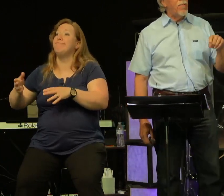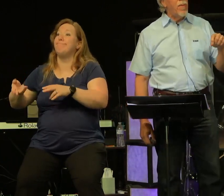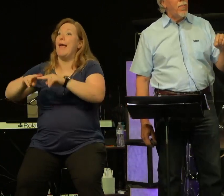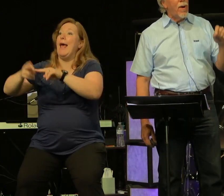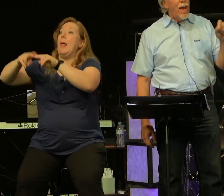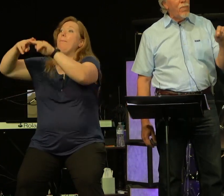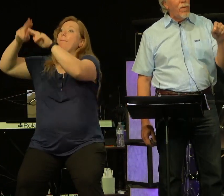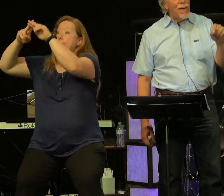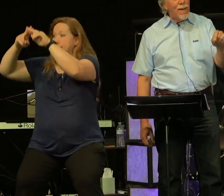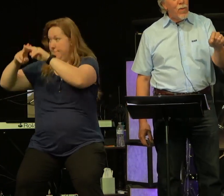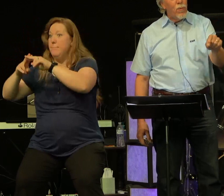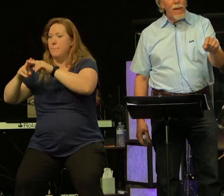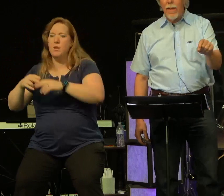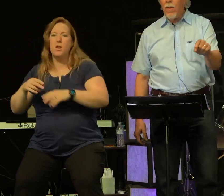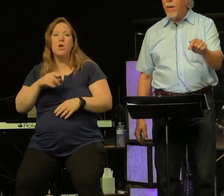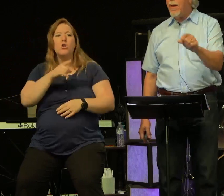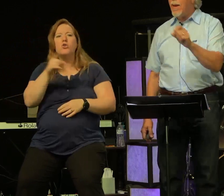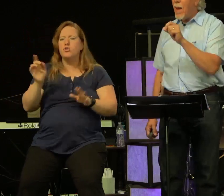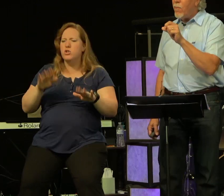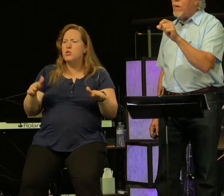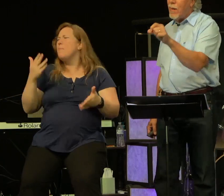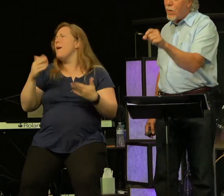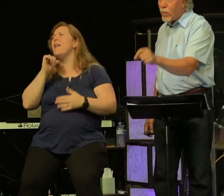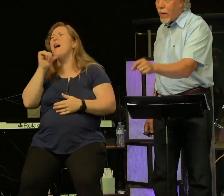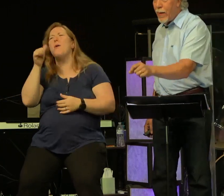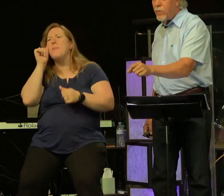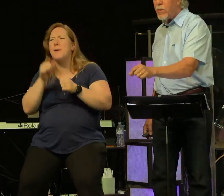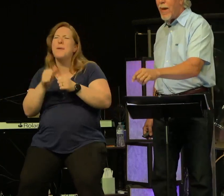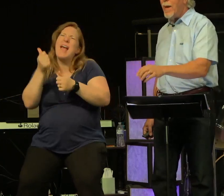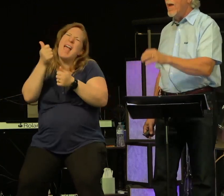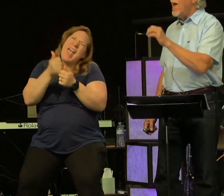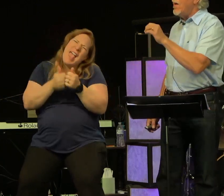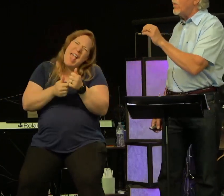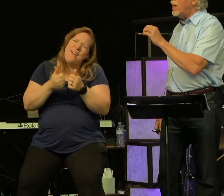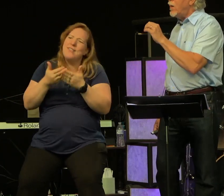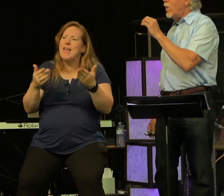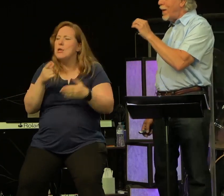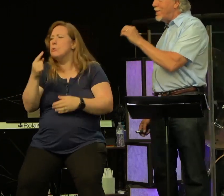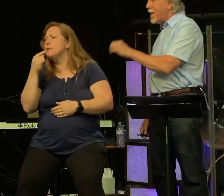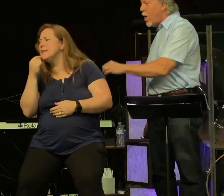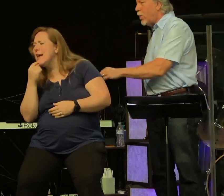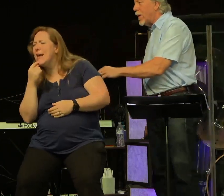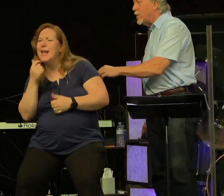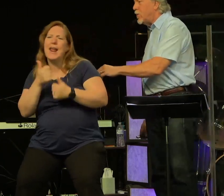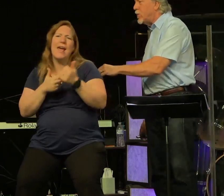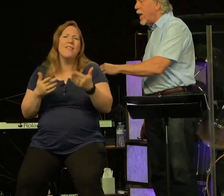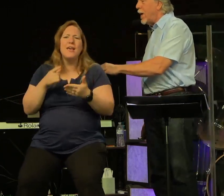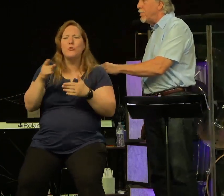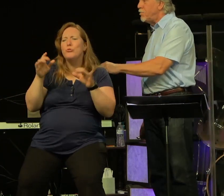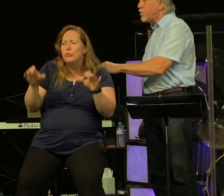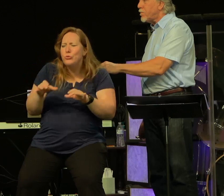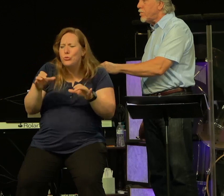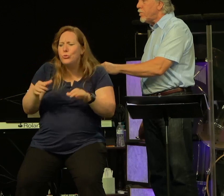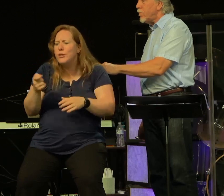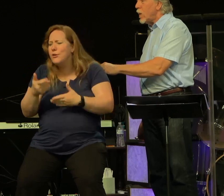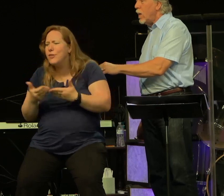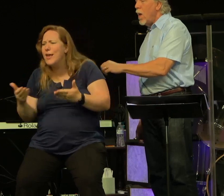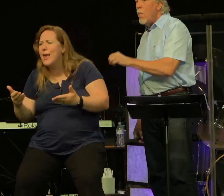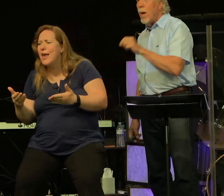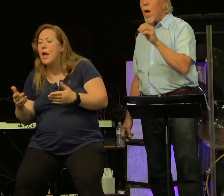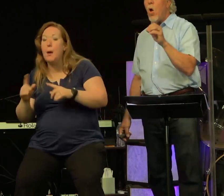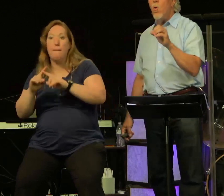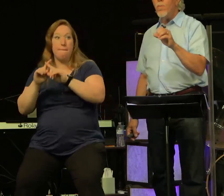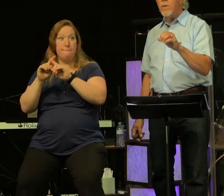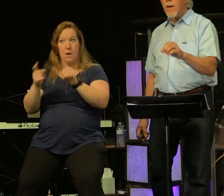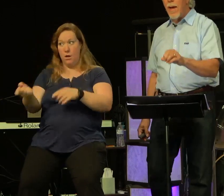not remember every little thing you did, every little thing you said, every little example that you set.